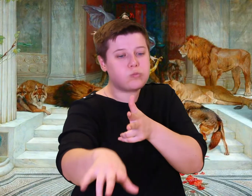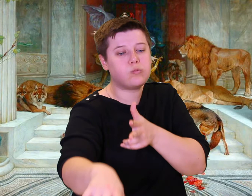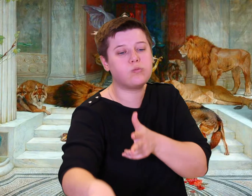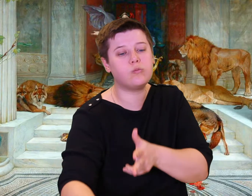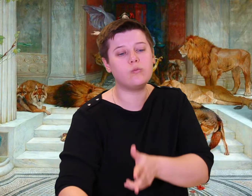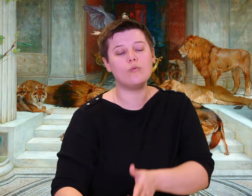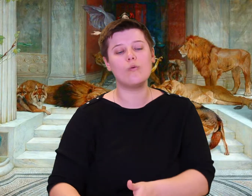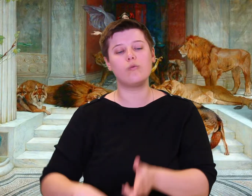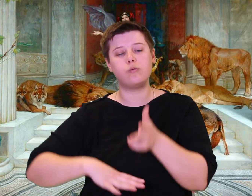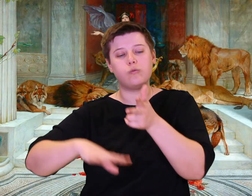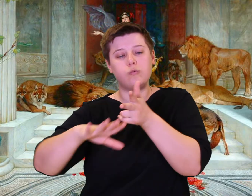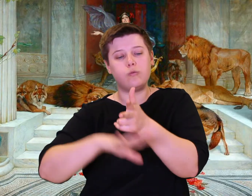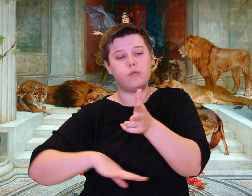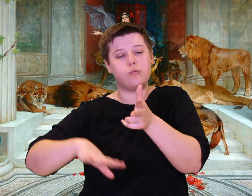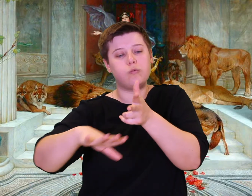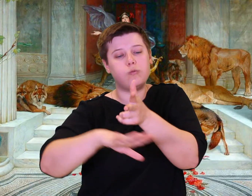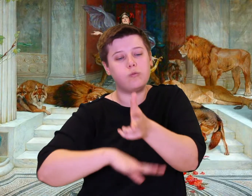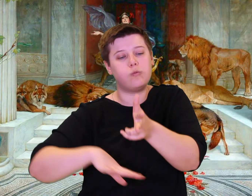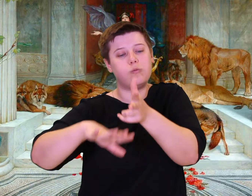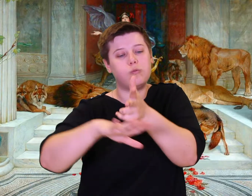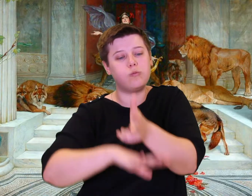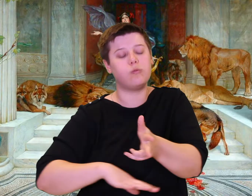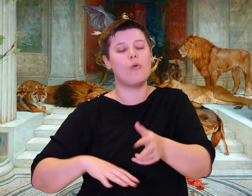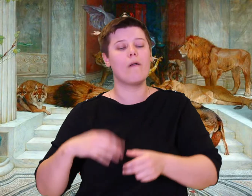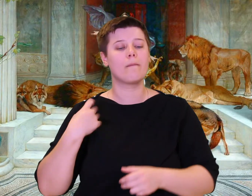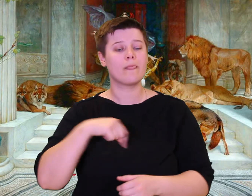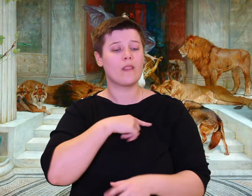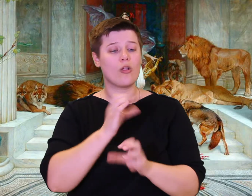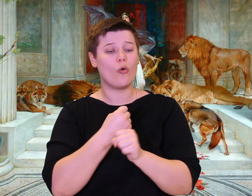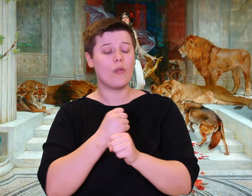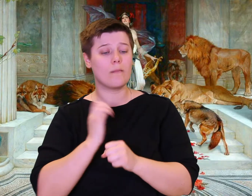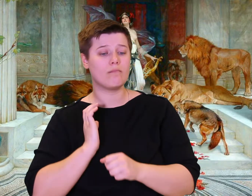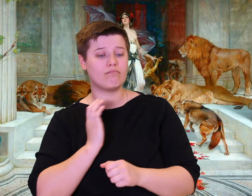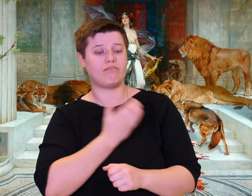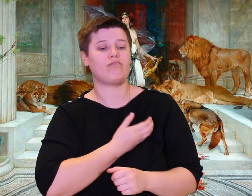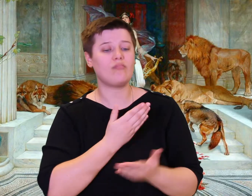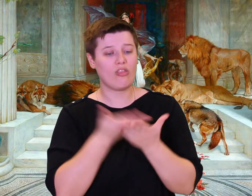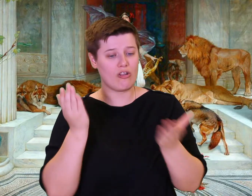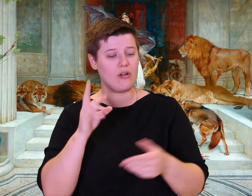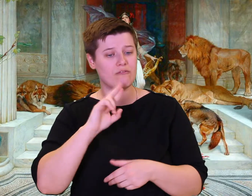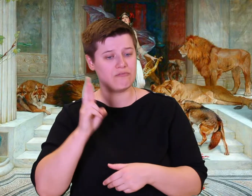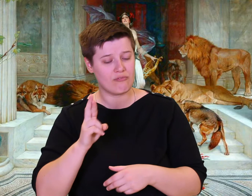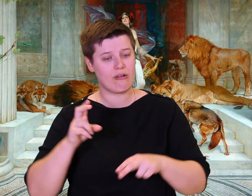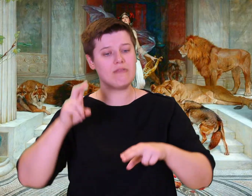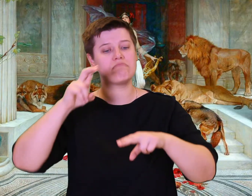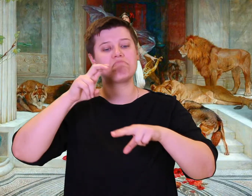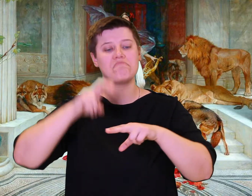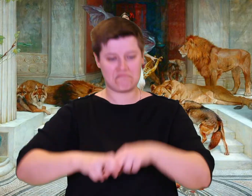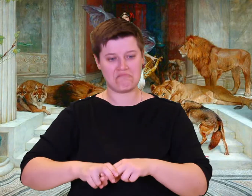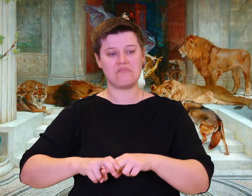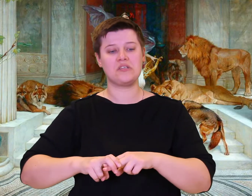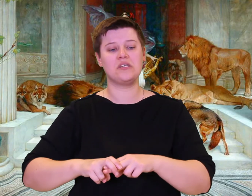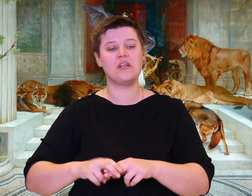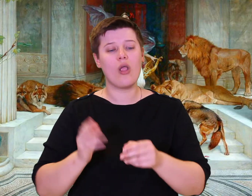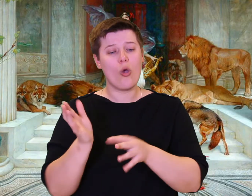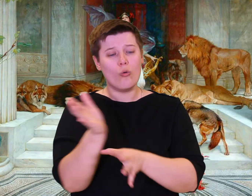We made our tackle ship-shape, then set down. The wind and pilot guided straight our